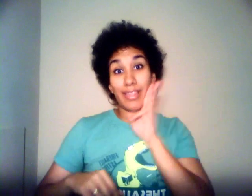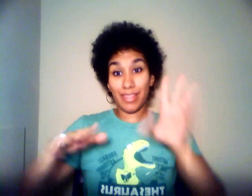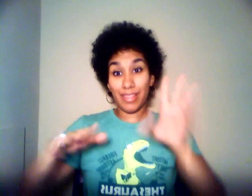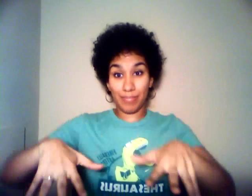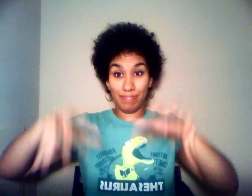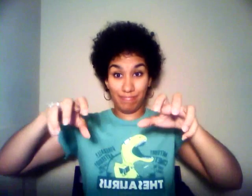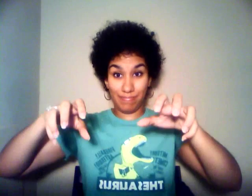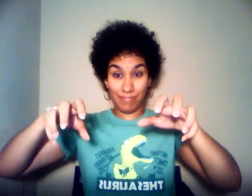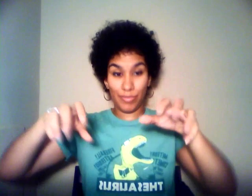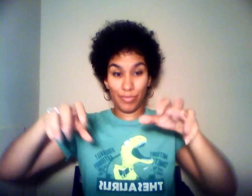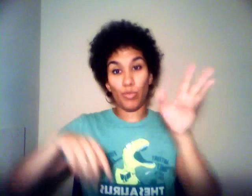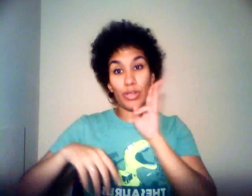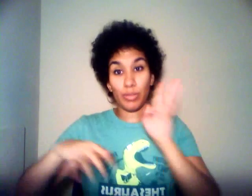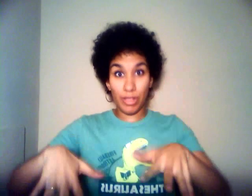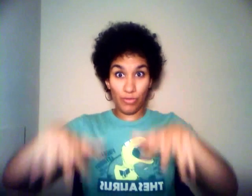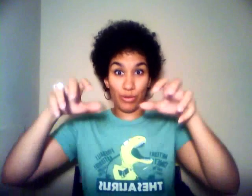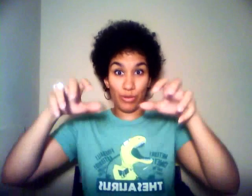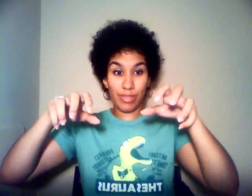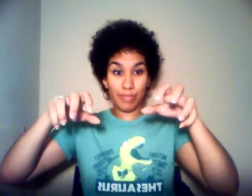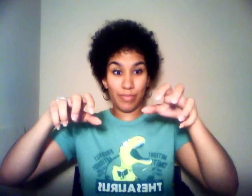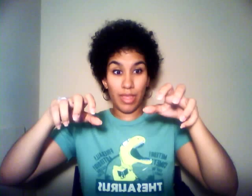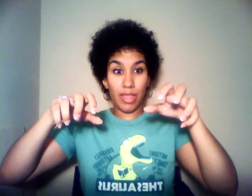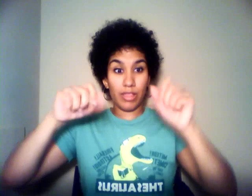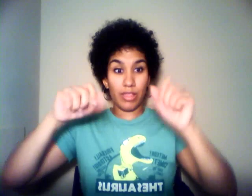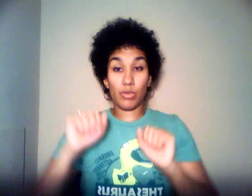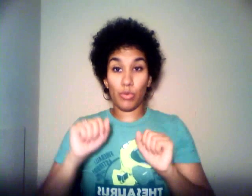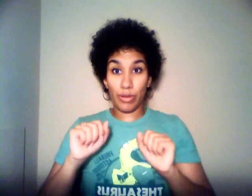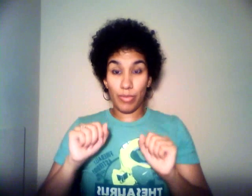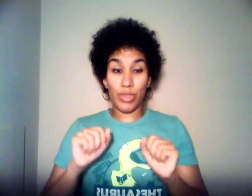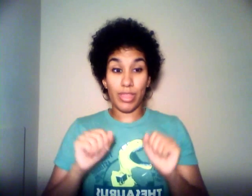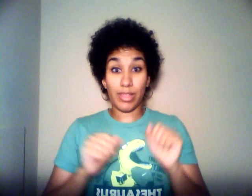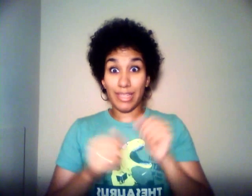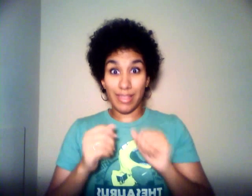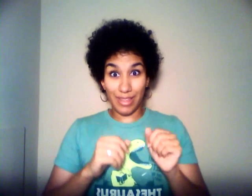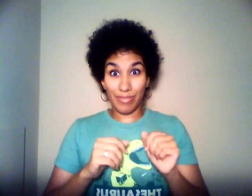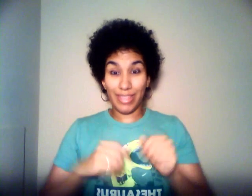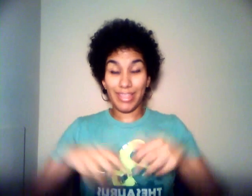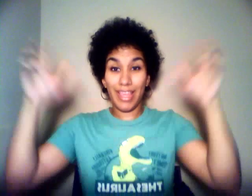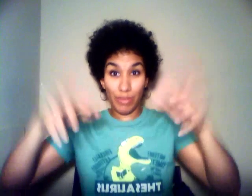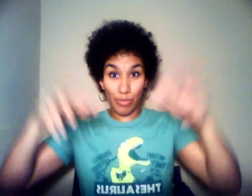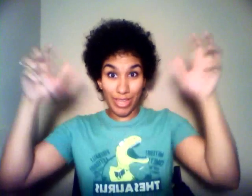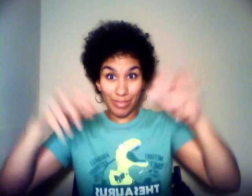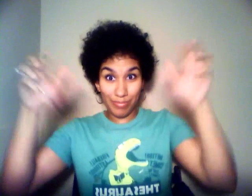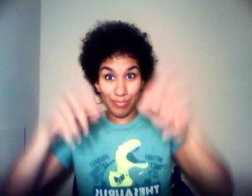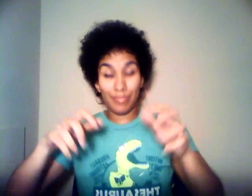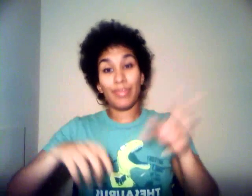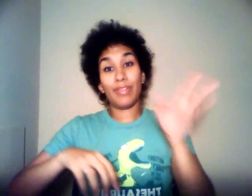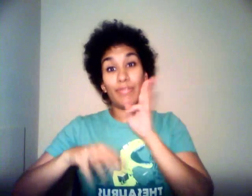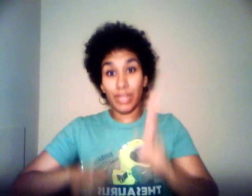ice, water plus froze, storm, which is a lot of signs, right? Heavy rain,